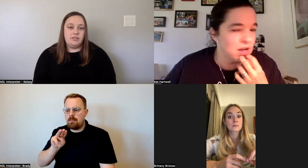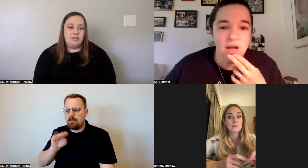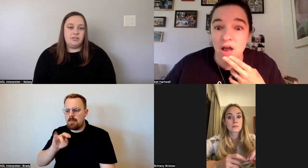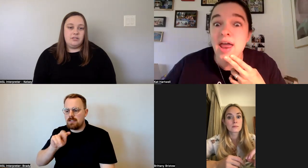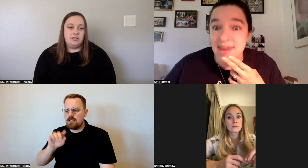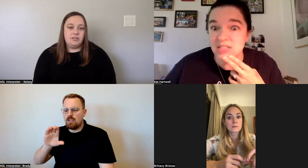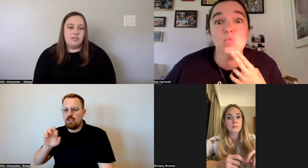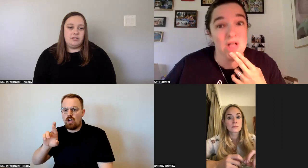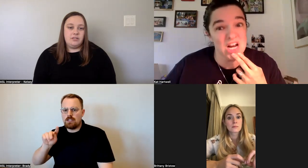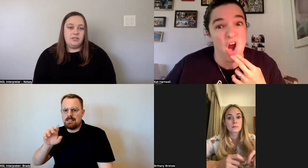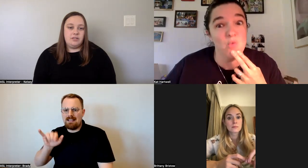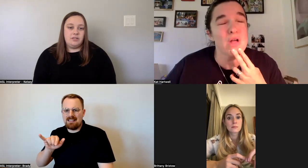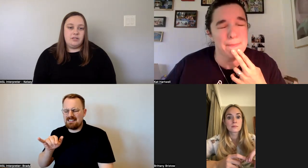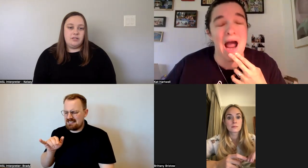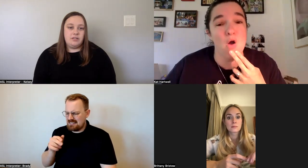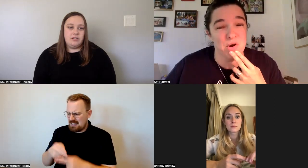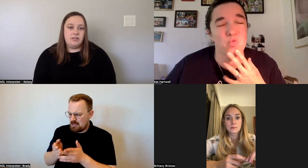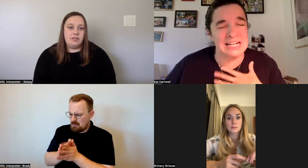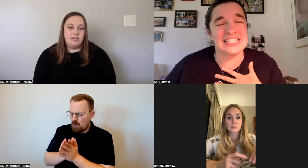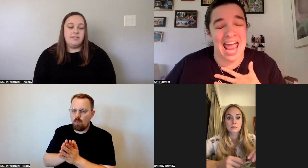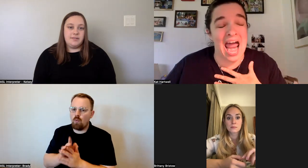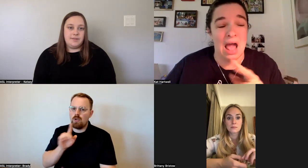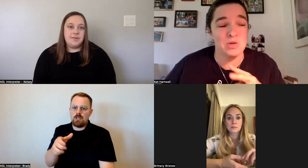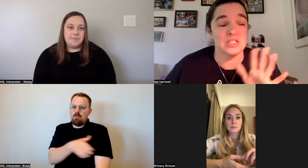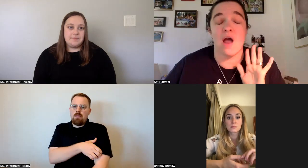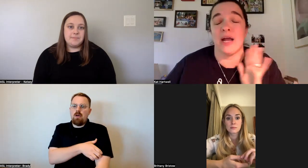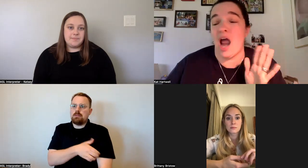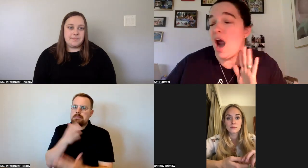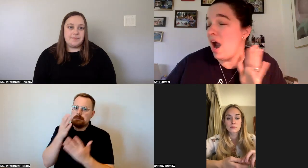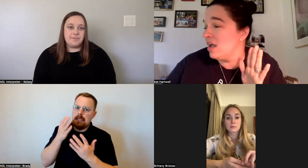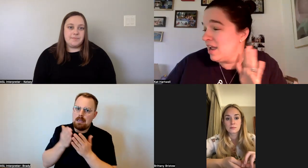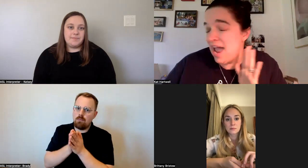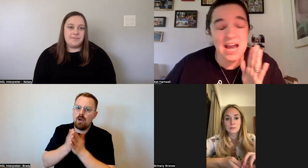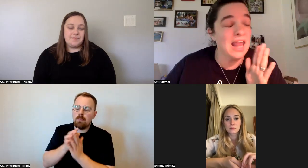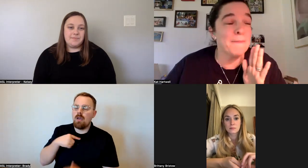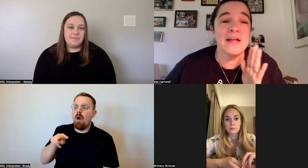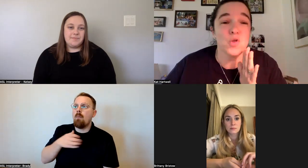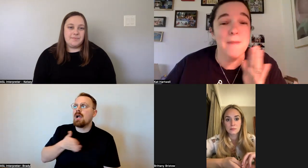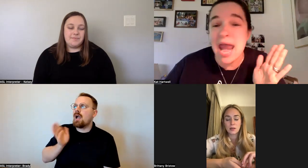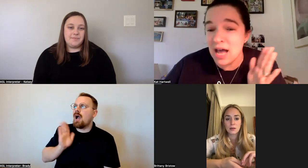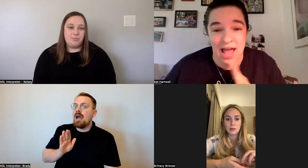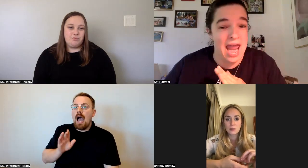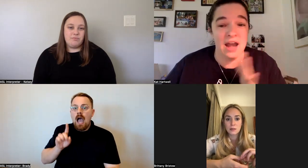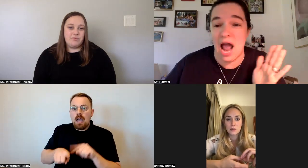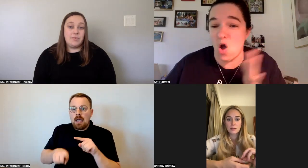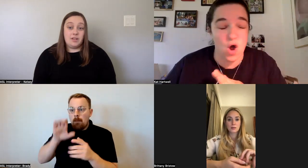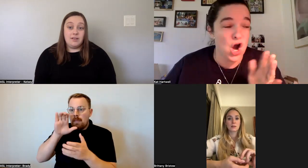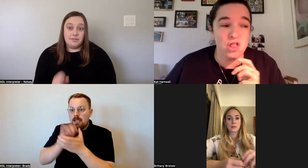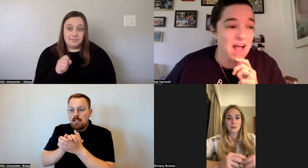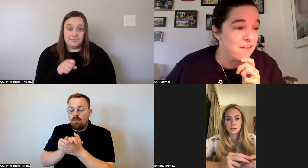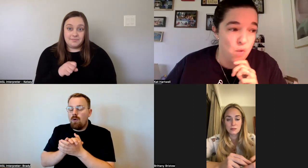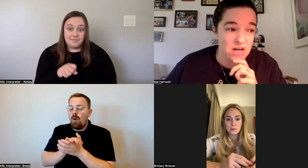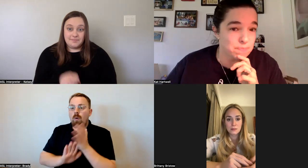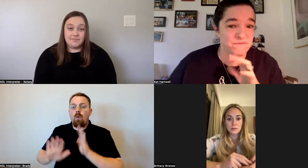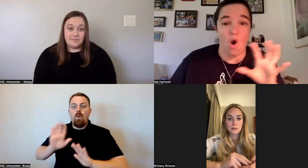it? Yeah, really good, really powerful, really sad. I was like, oh my God, I cannot believe you made it, and how